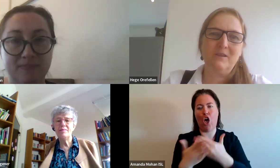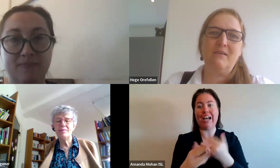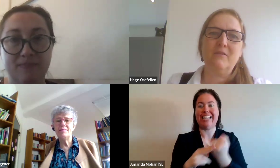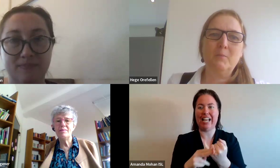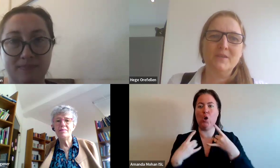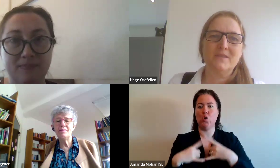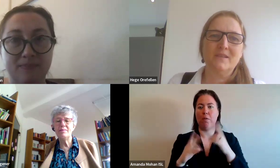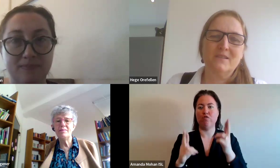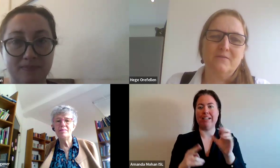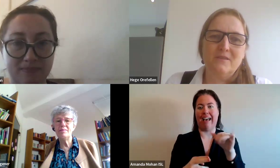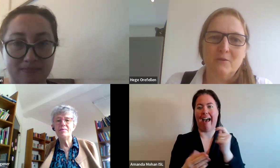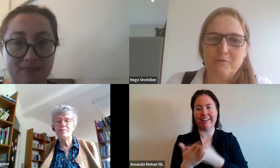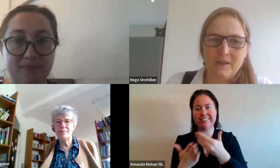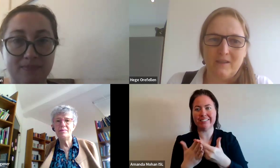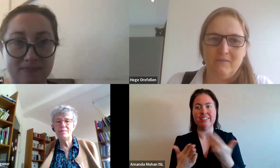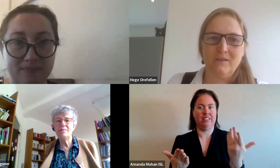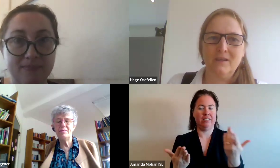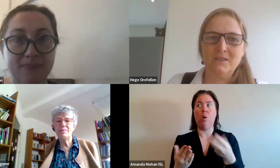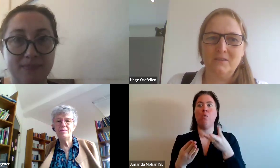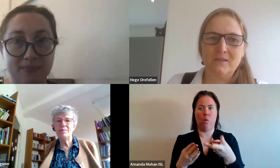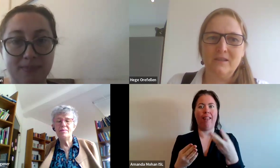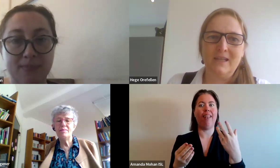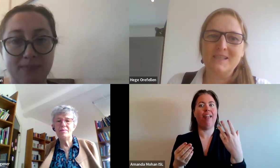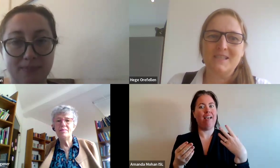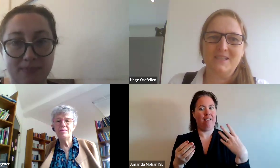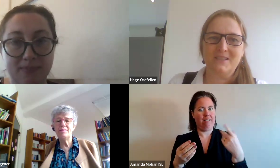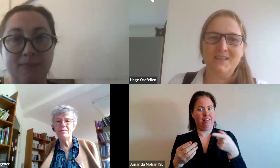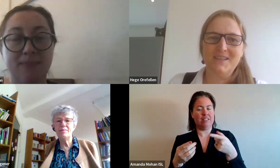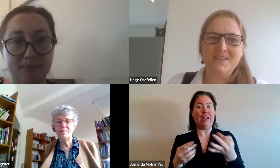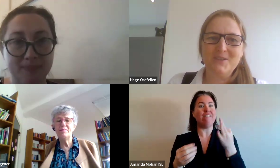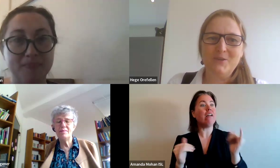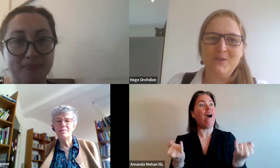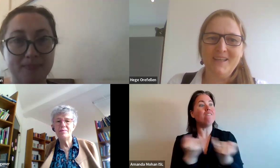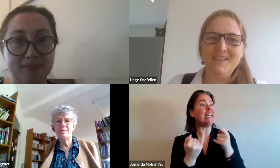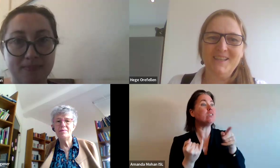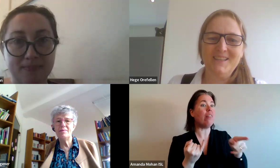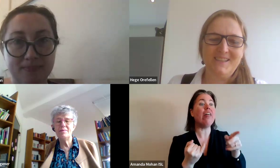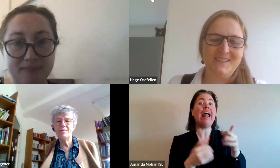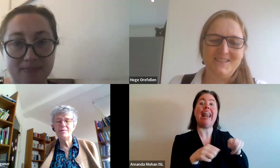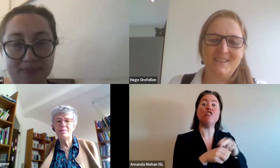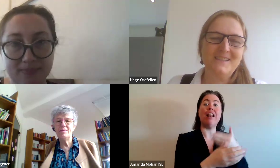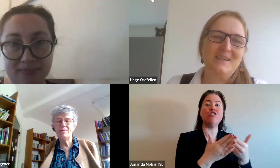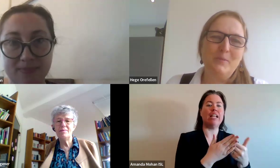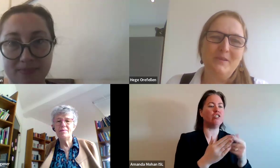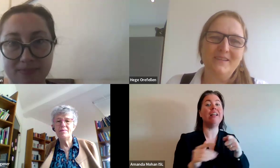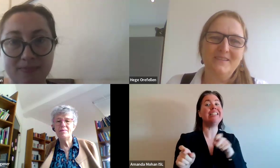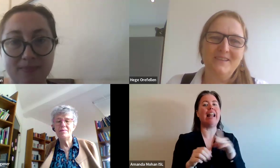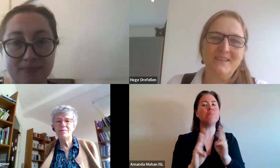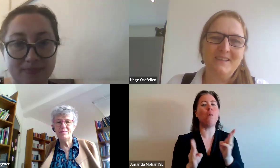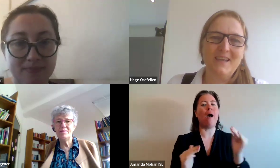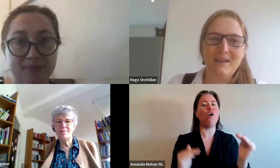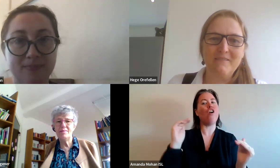and it will have a precedence if it's conflicting with national legislation. So I think it is an example